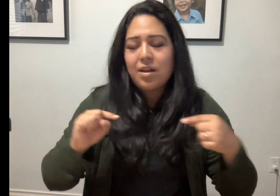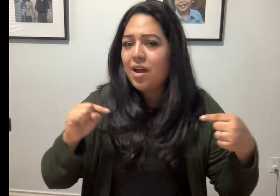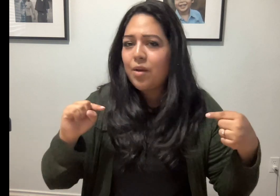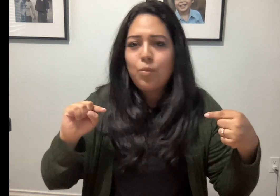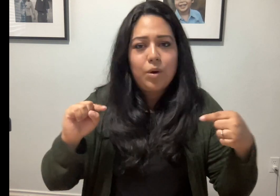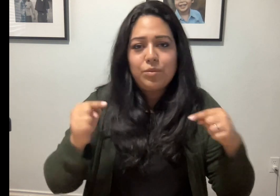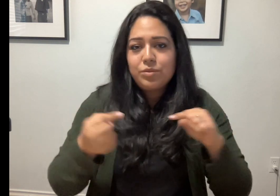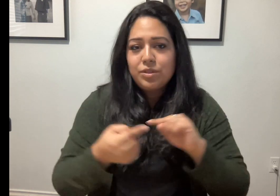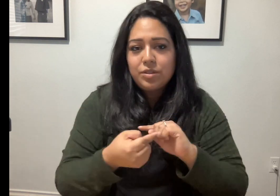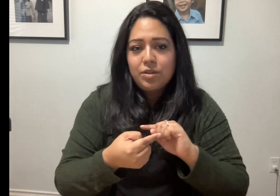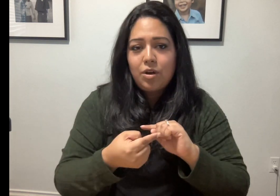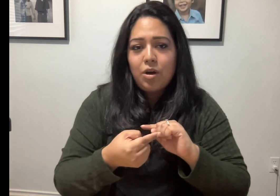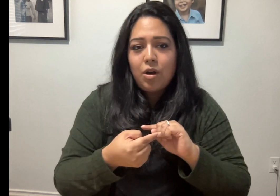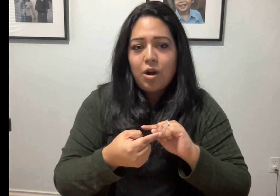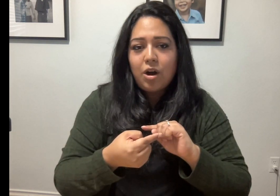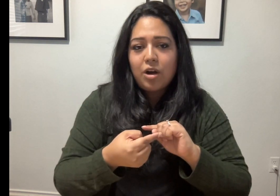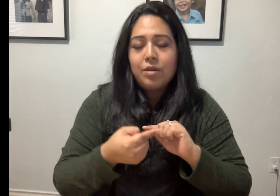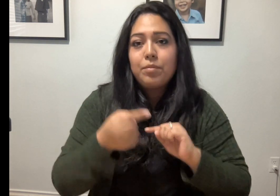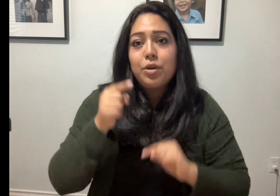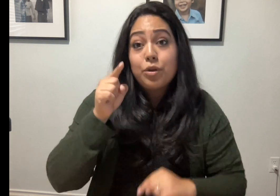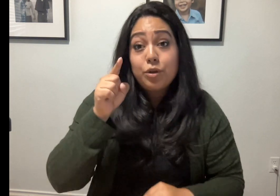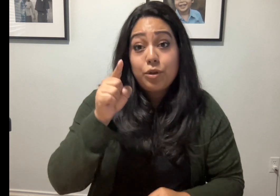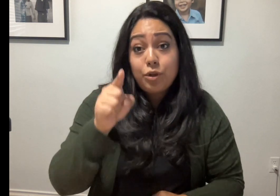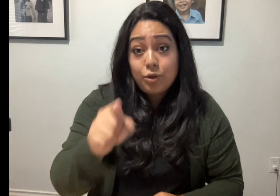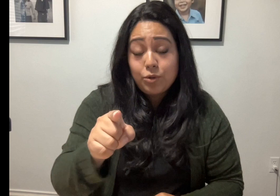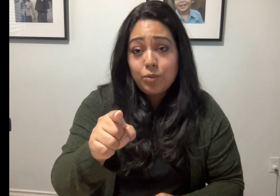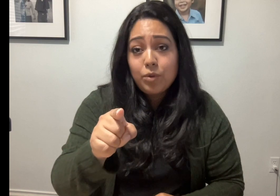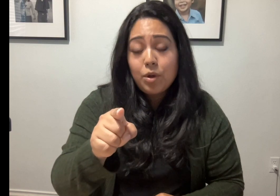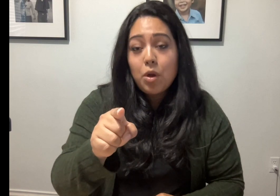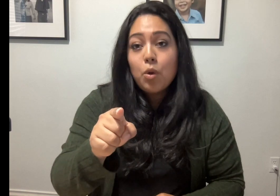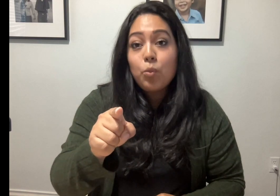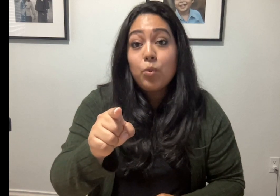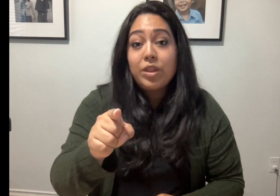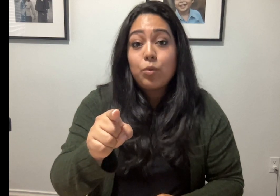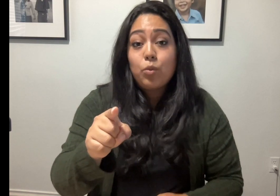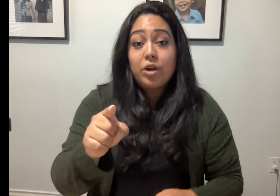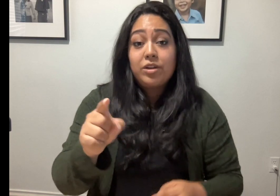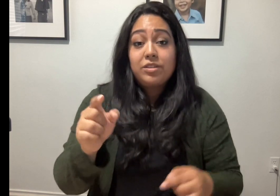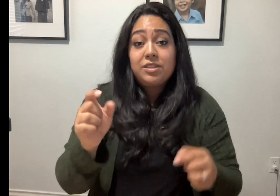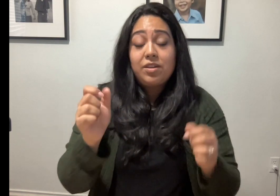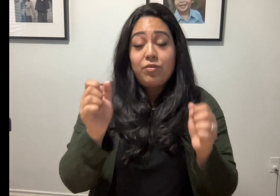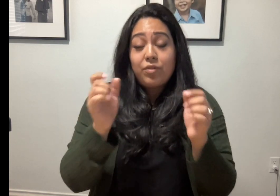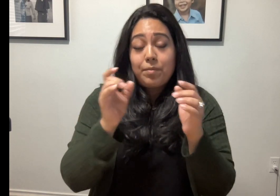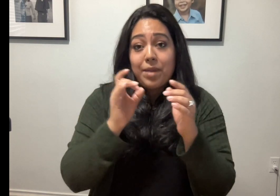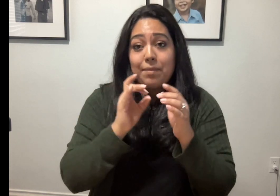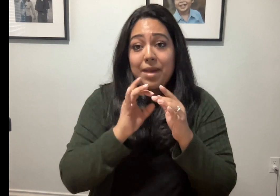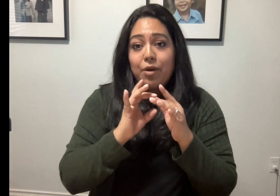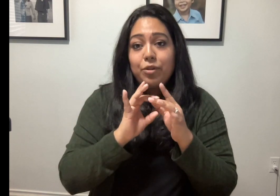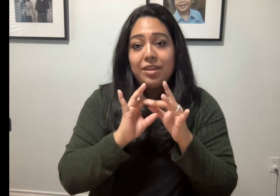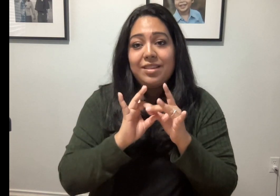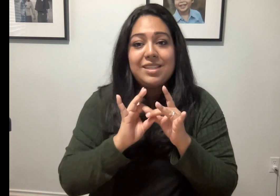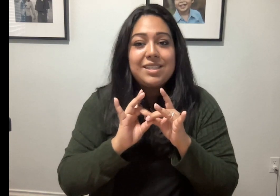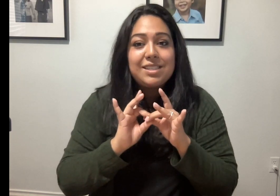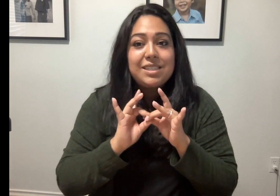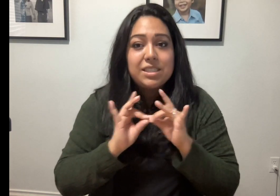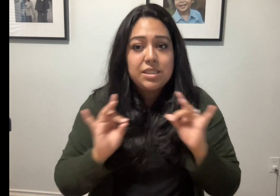I won't harm you with words from my mouth. This is to